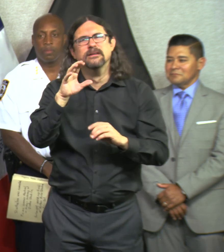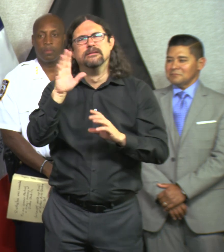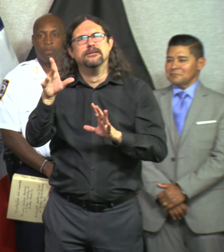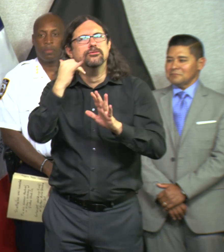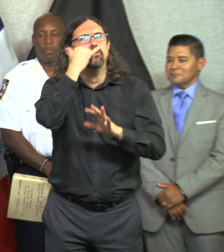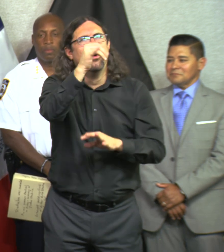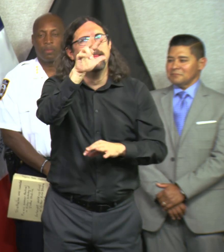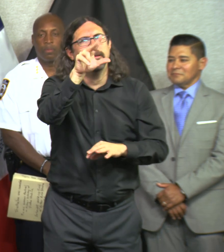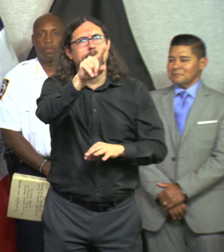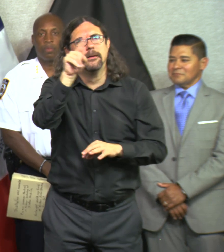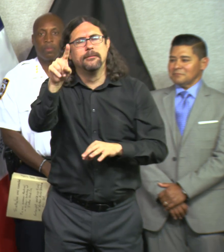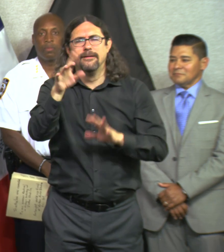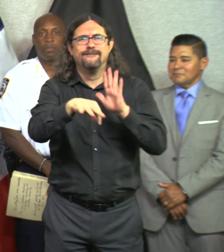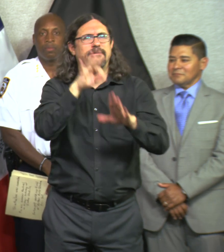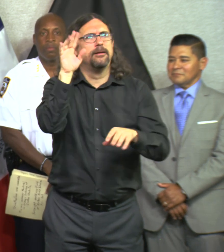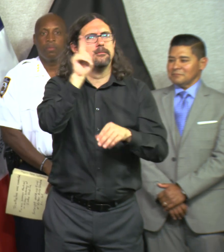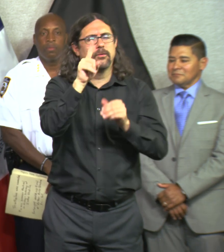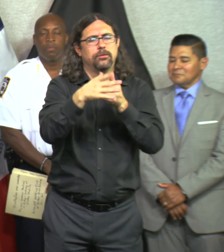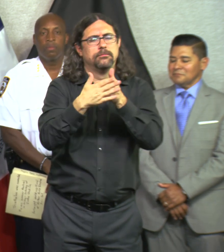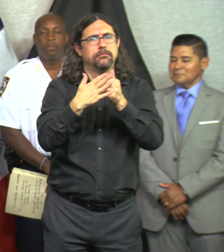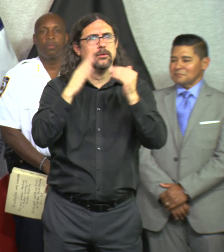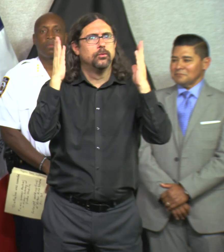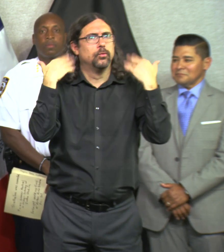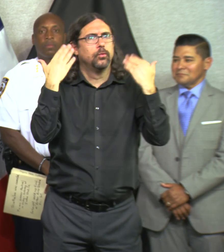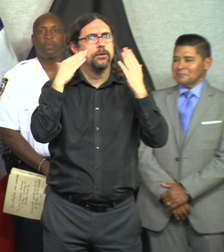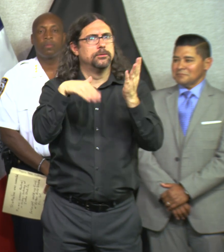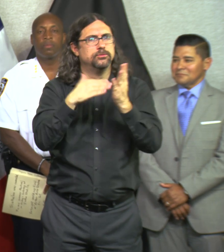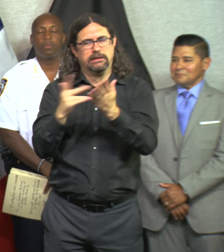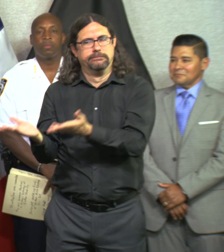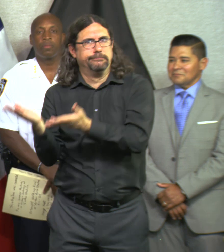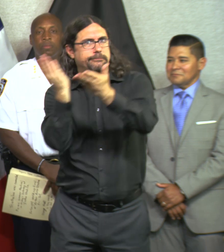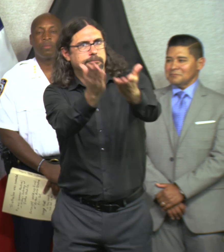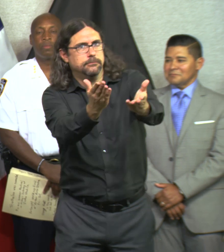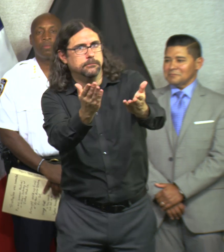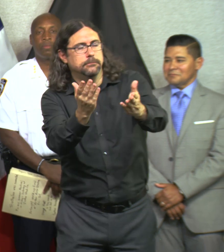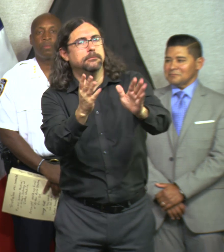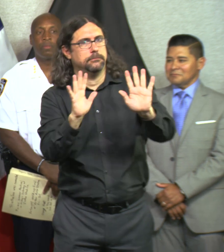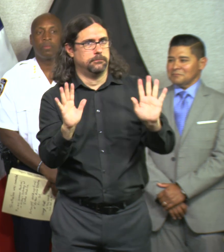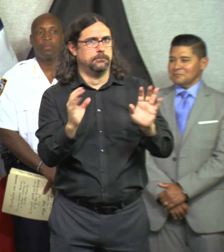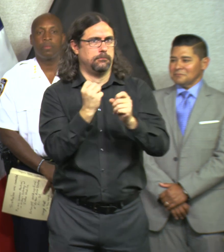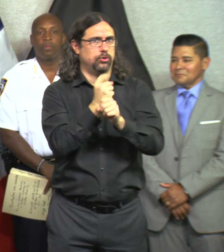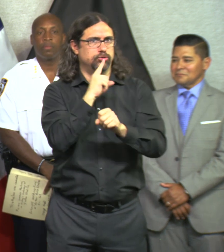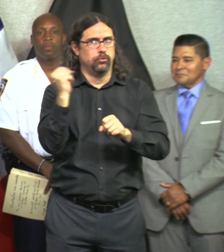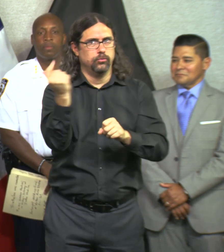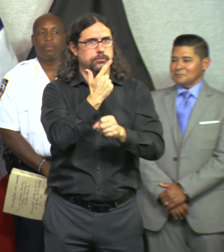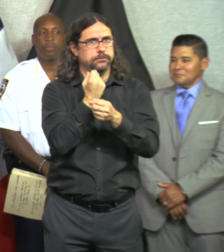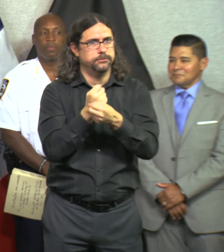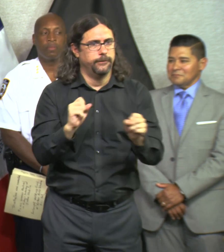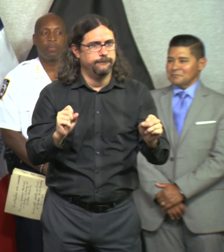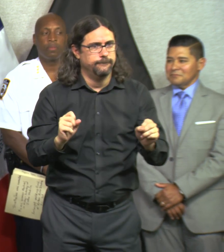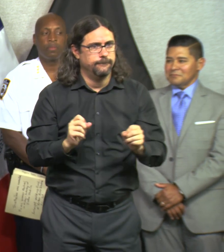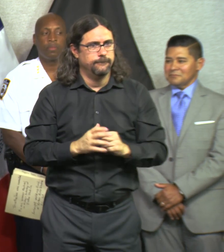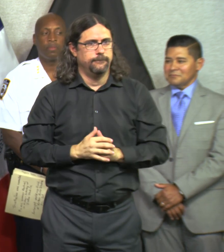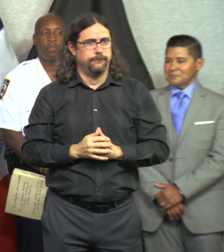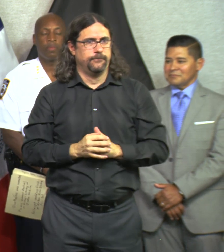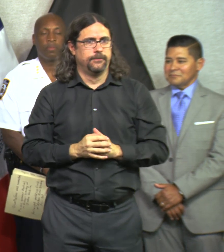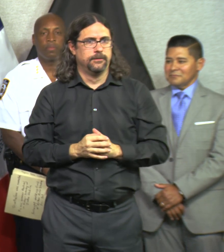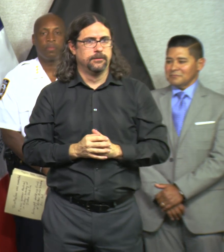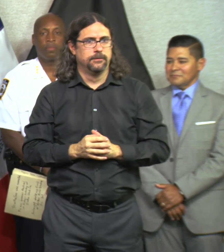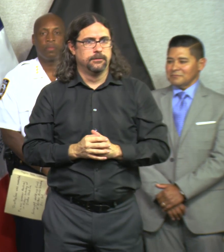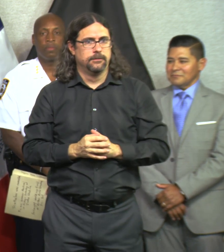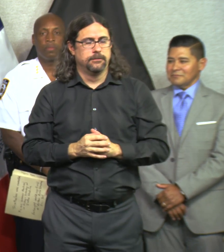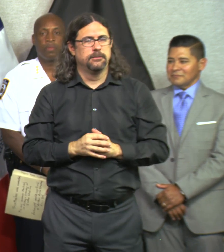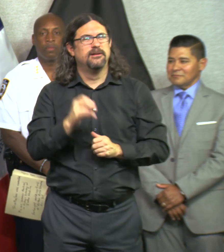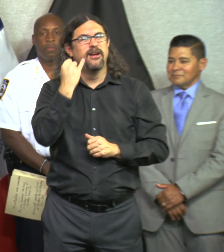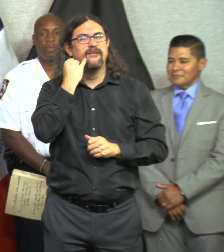the symptoms, signs and symptoms of heat-related illness. They can range anywhere from hot skin,